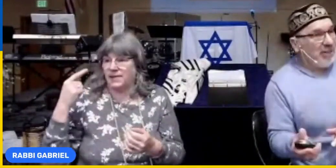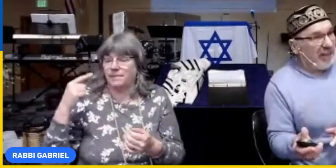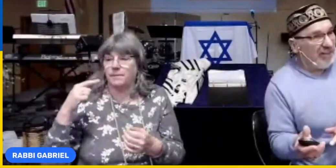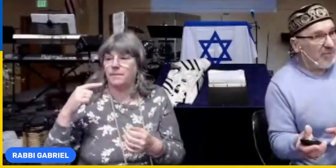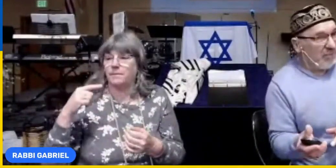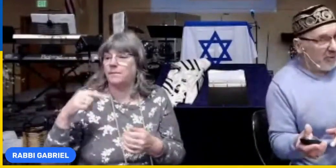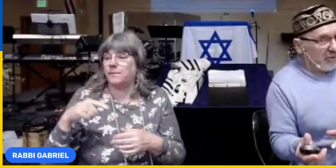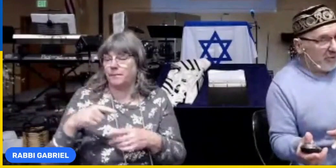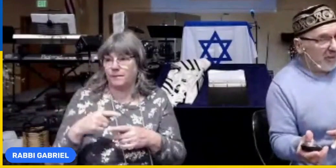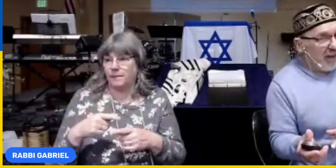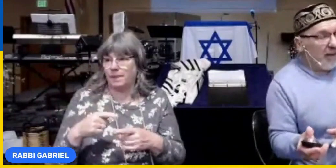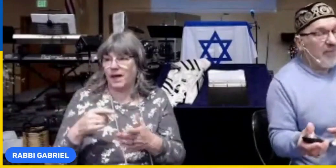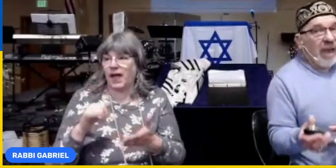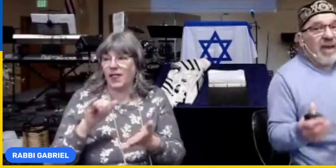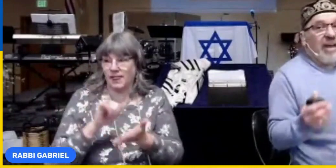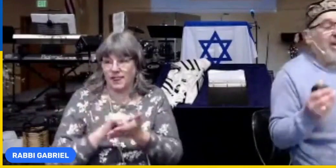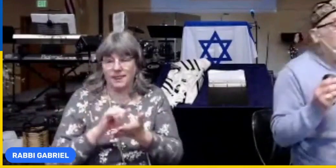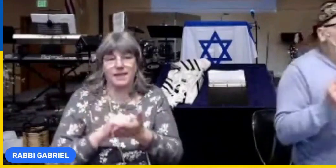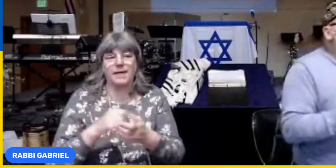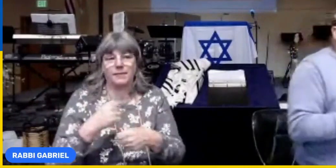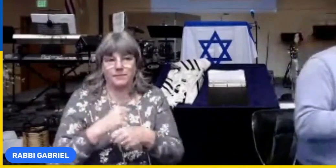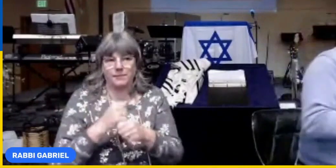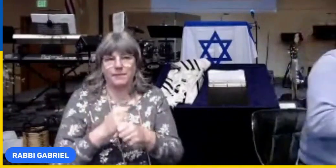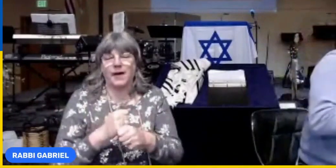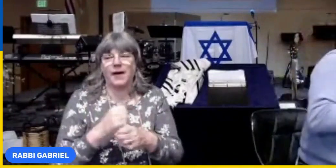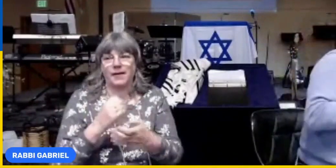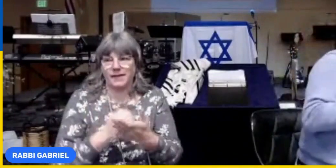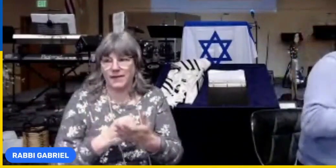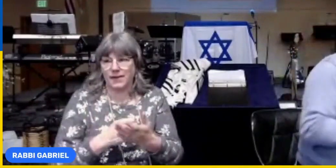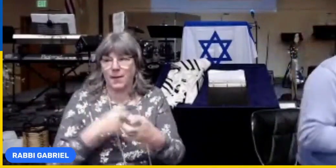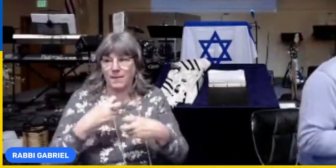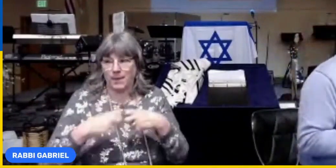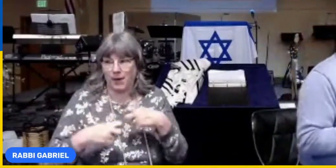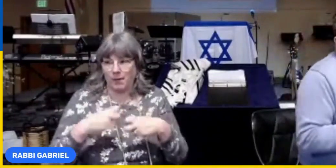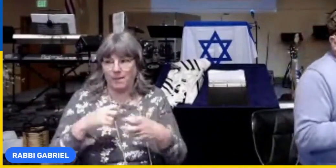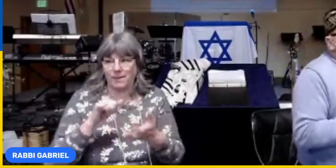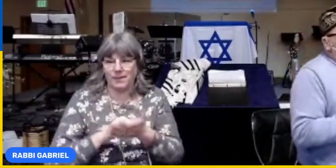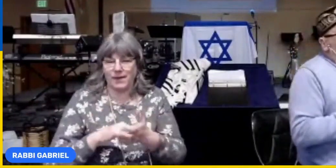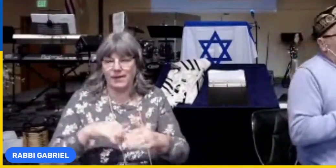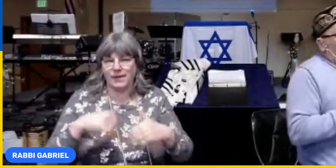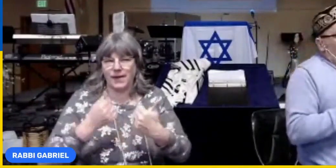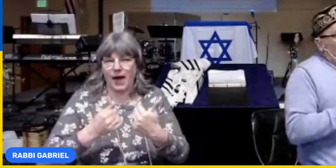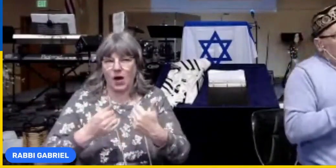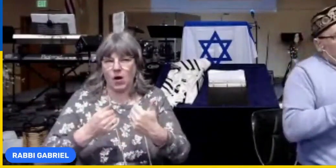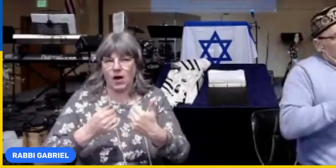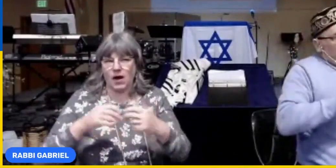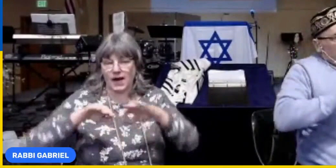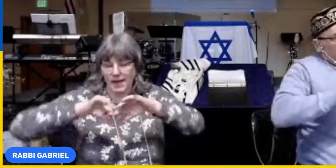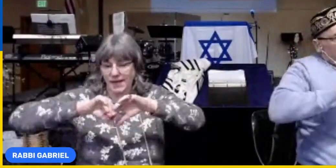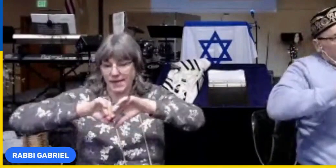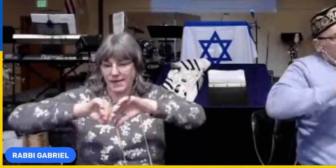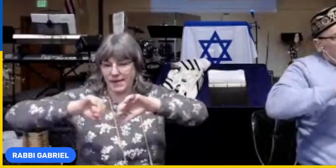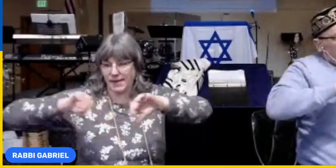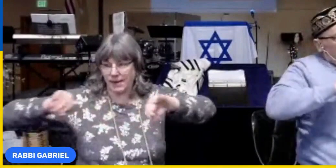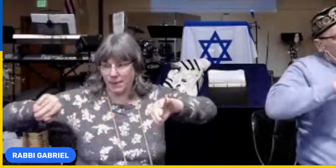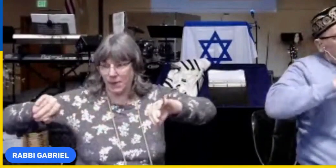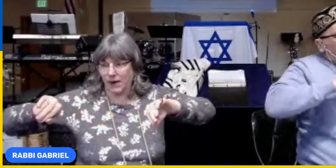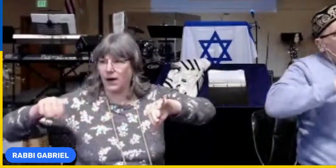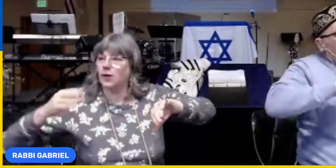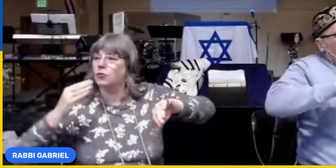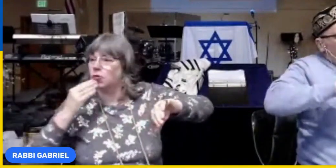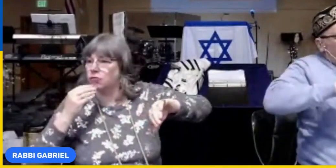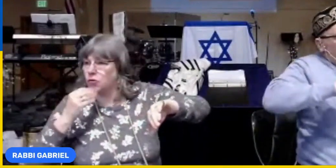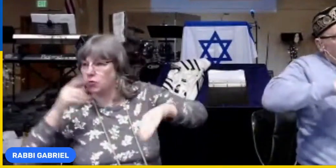with Judaism and the Jews, is what actually started that separation. It was